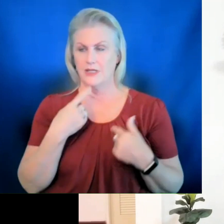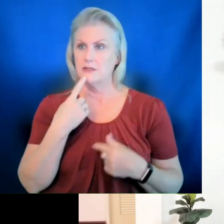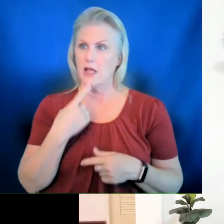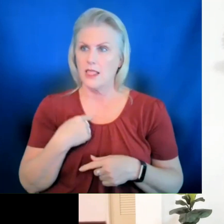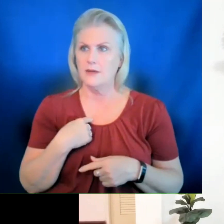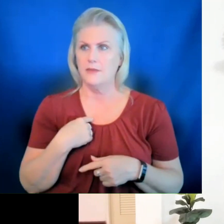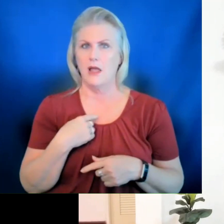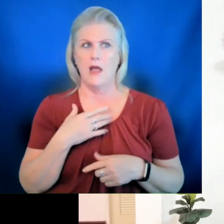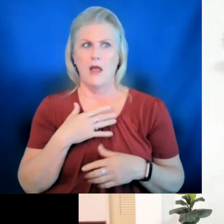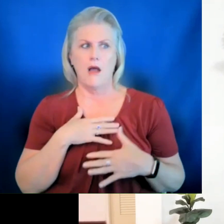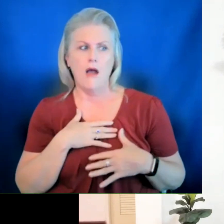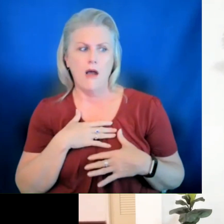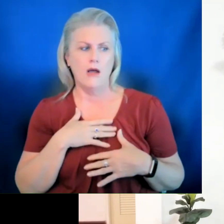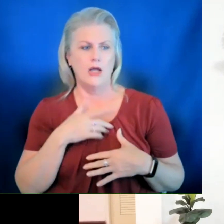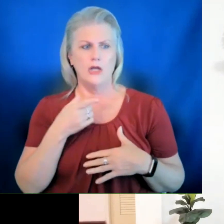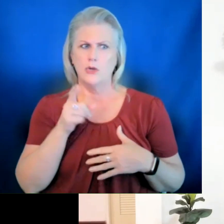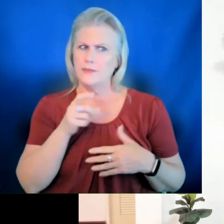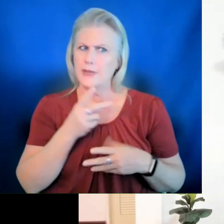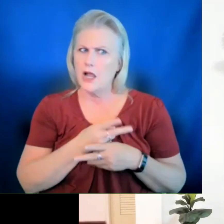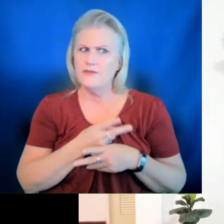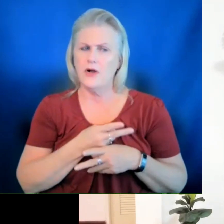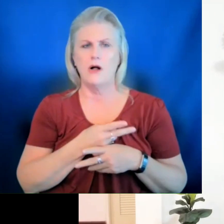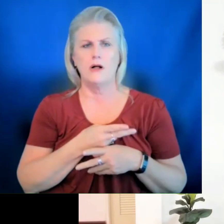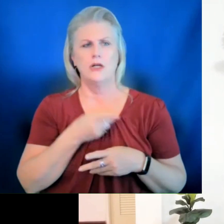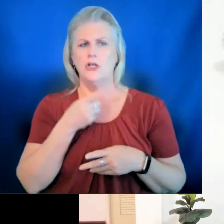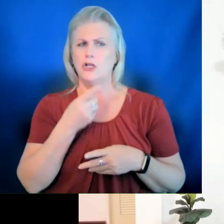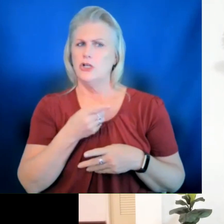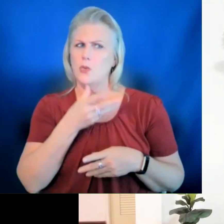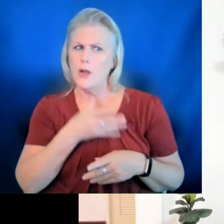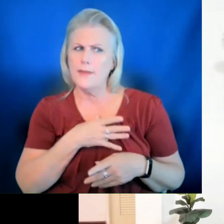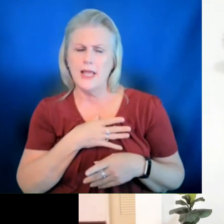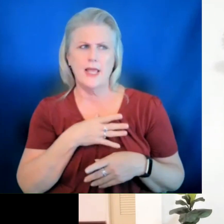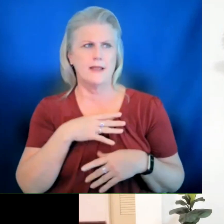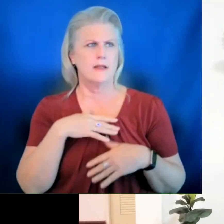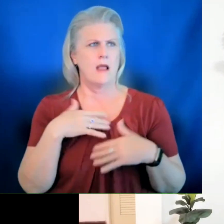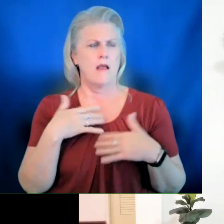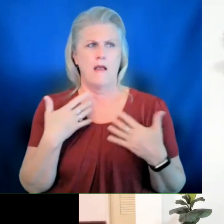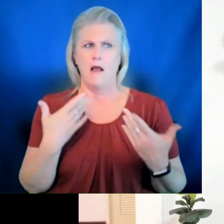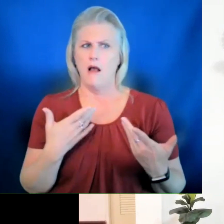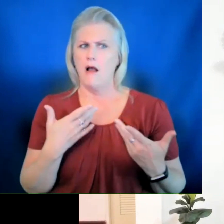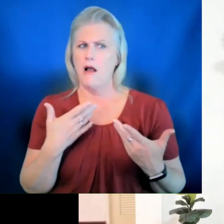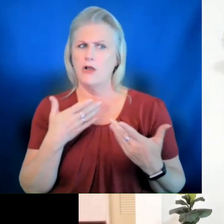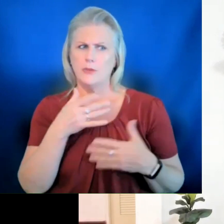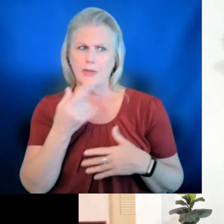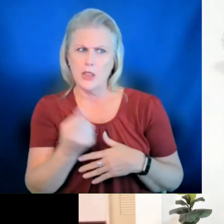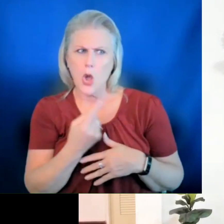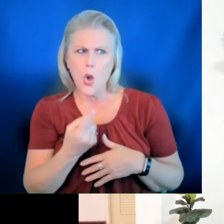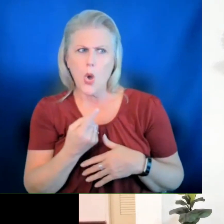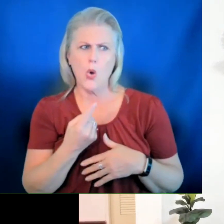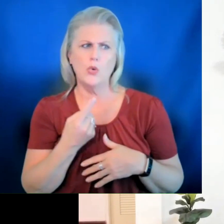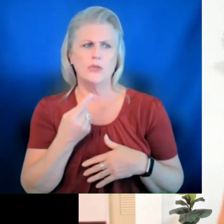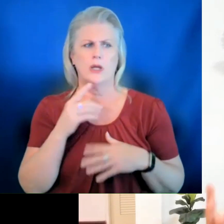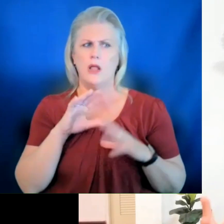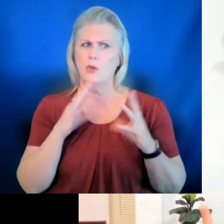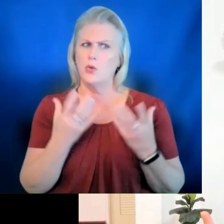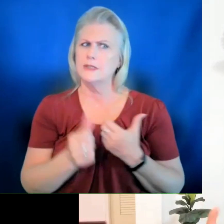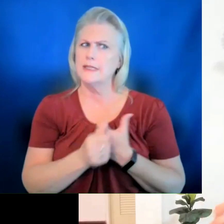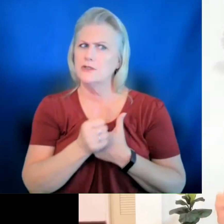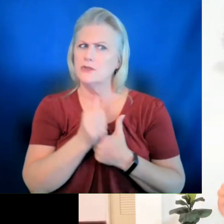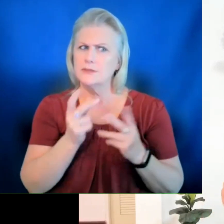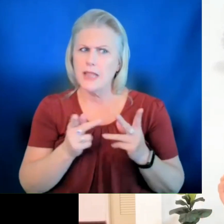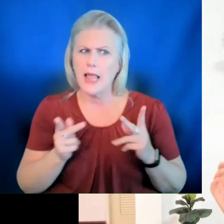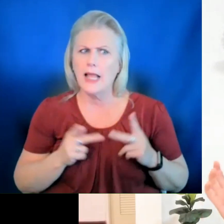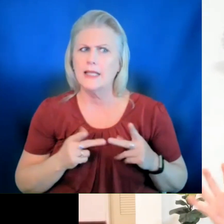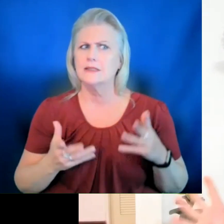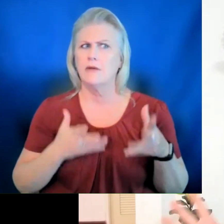was telling me, oh my God, Andrea, you have to be careful because you are a woman. You're going to be by yourself. The world is